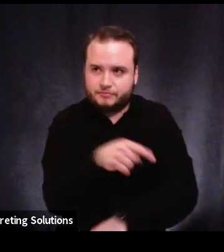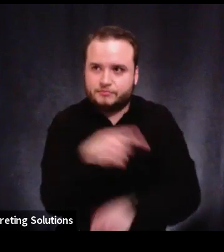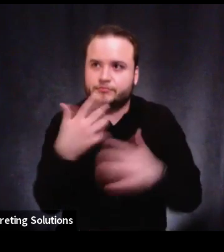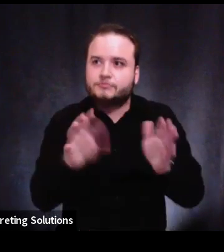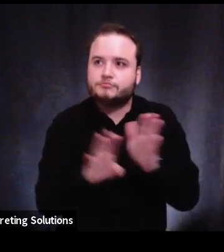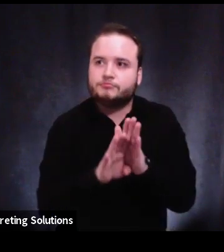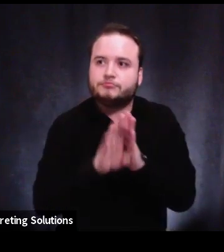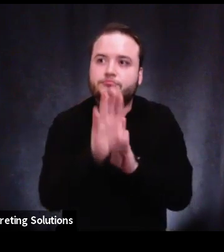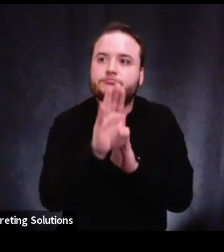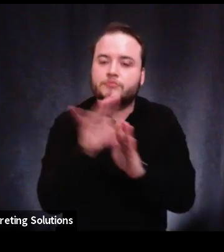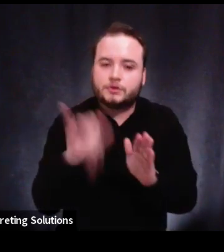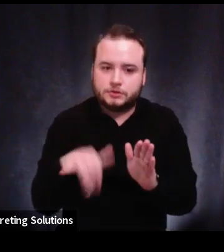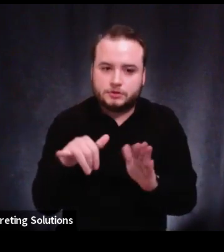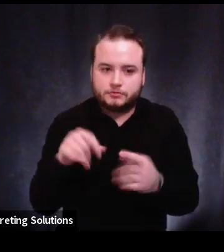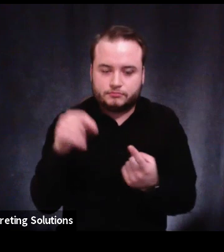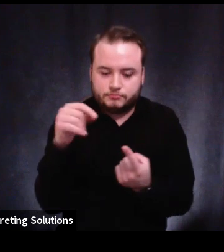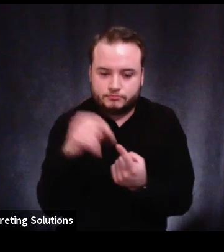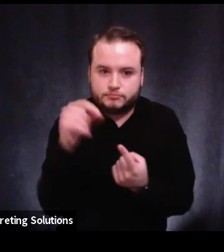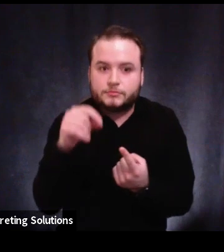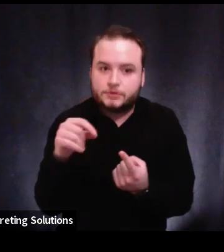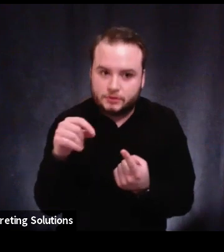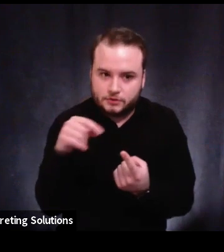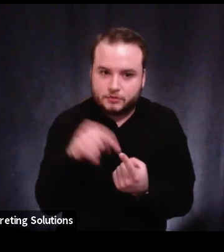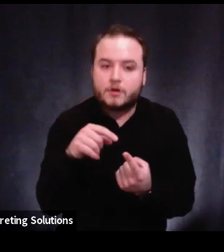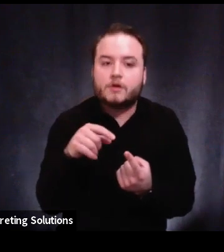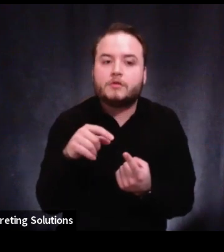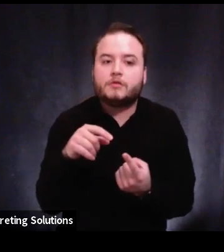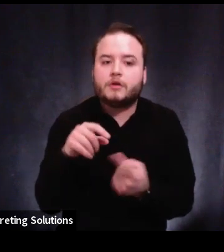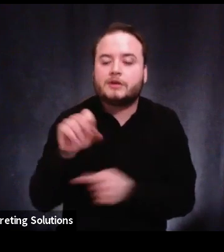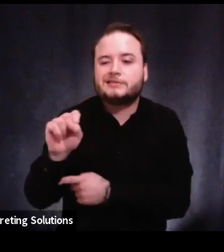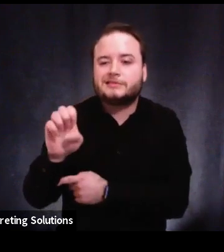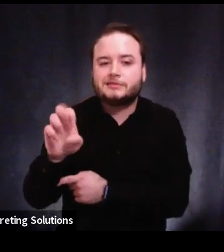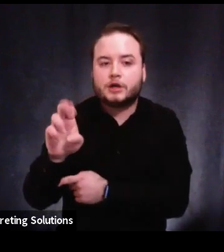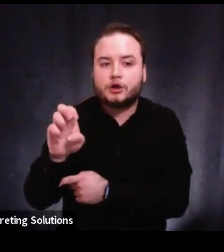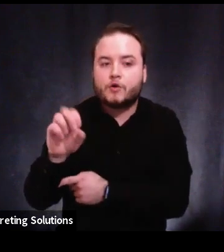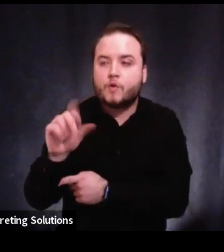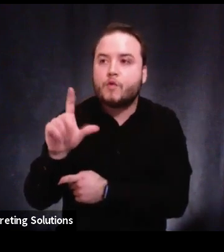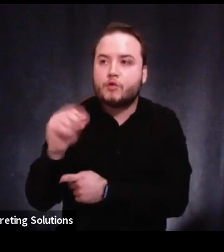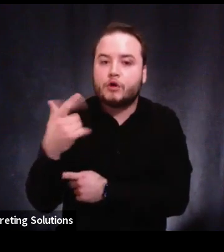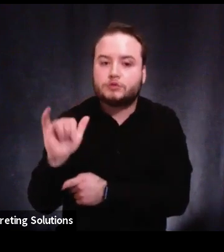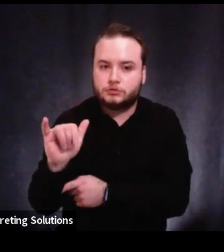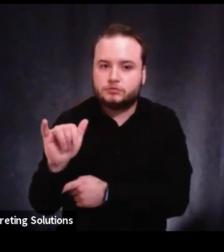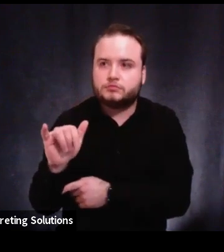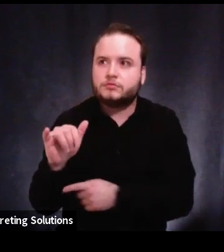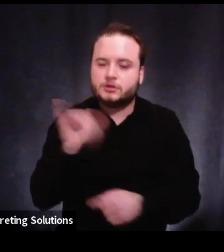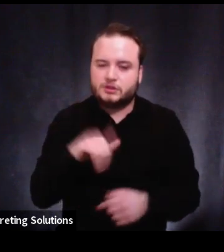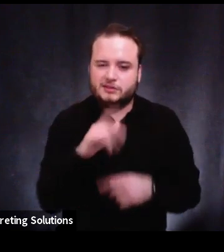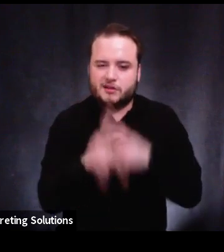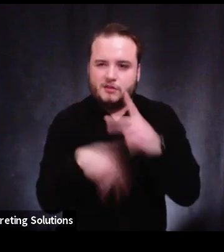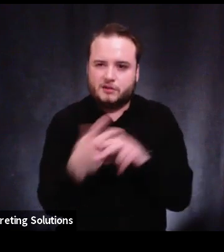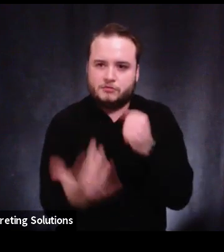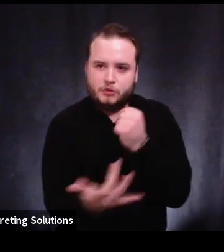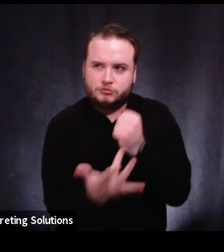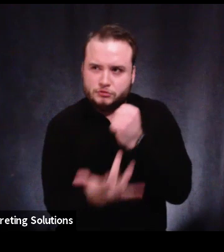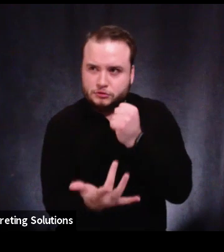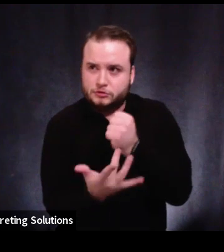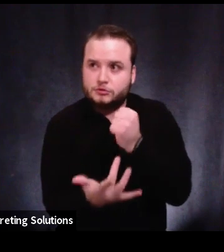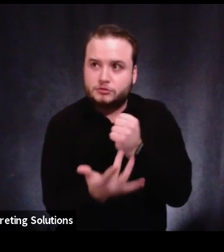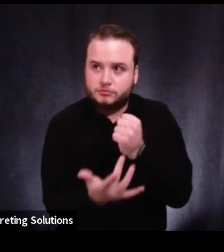we hope and expect to be taking advantage of that technology or that new testing ability as that